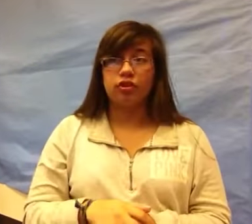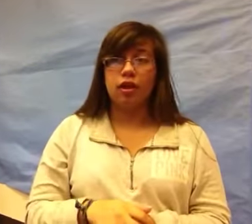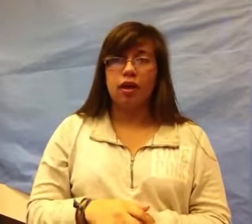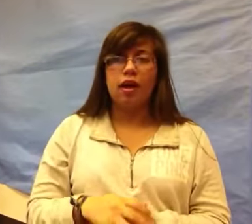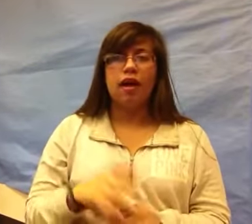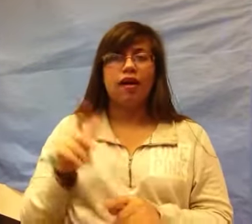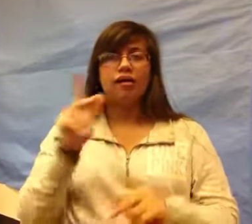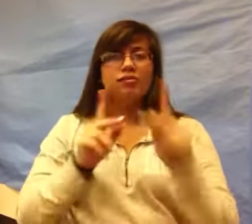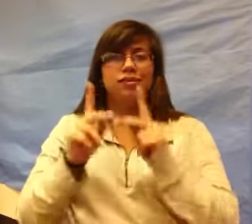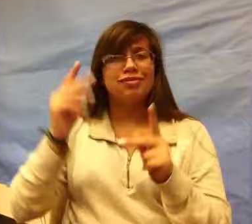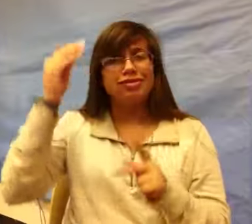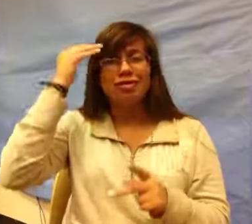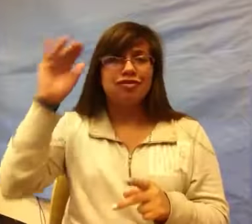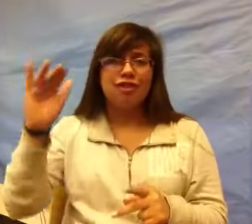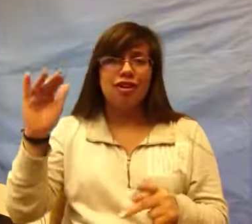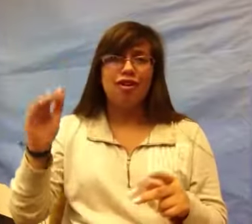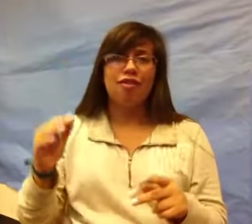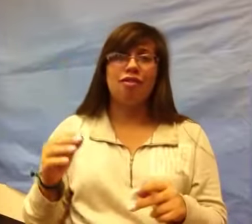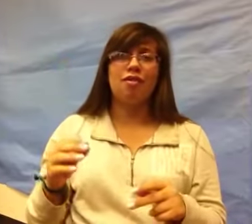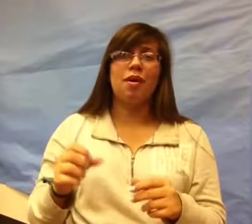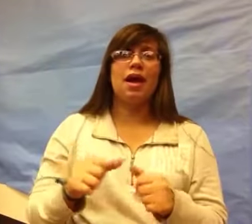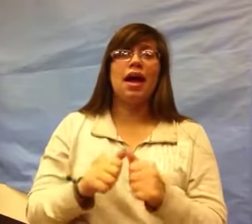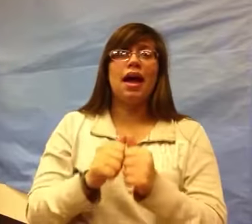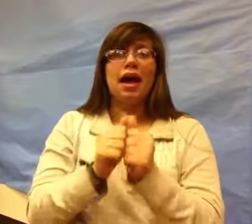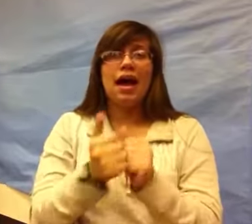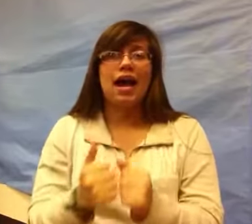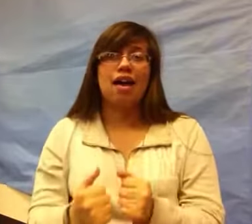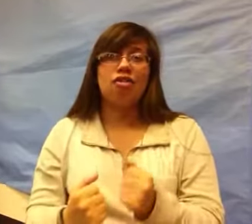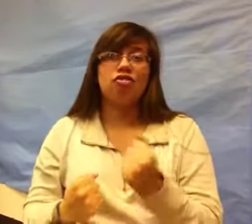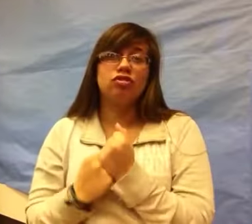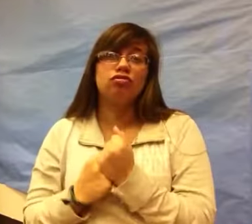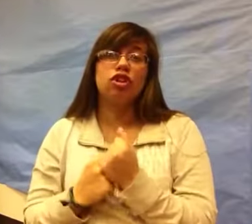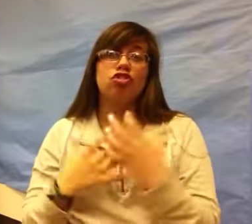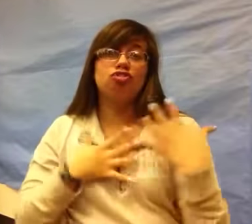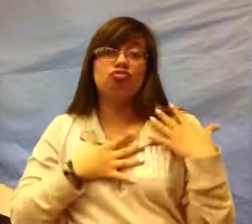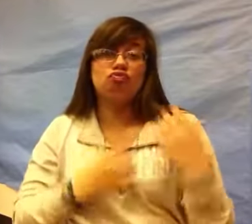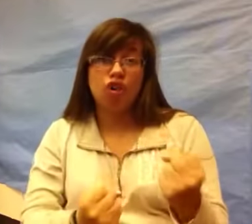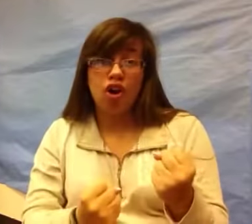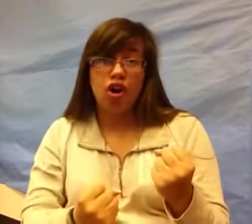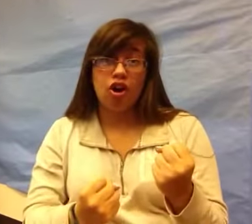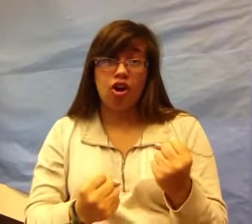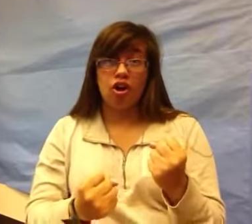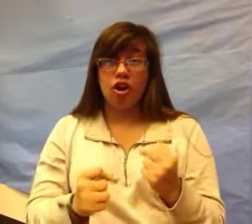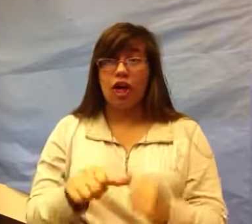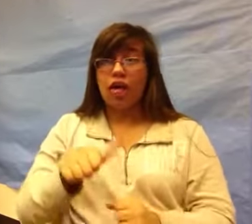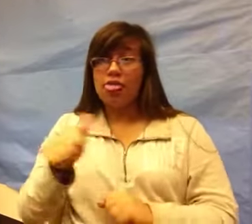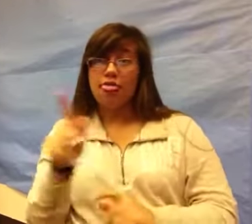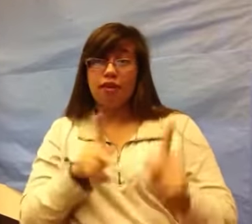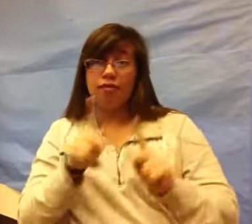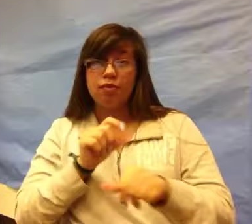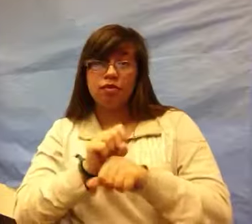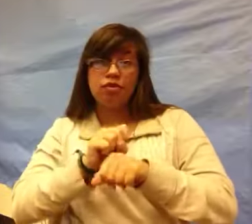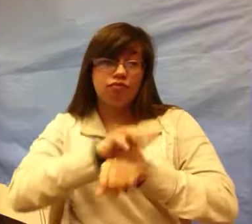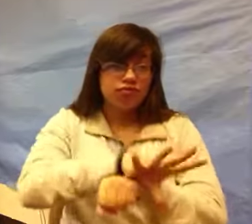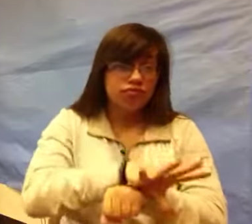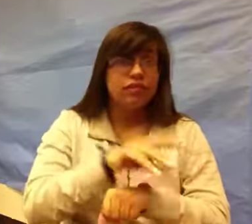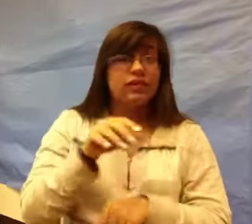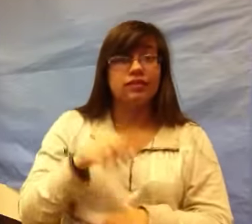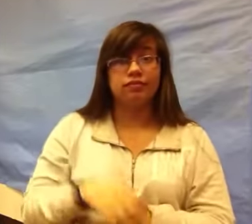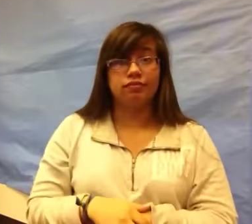that was, an experiment that was good that it got done, and it turned out not to be so obvious. But that's a way in which psychology